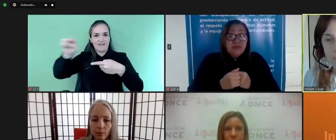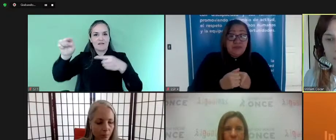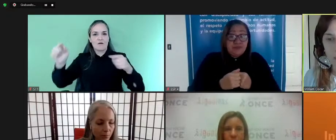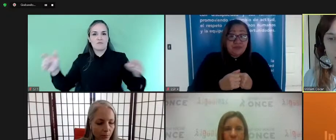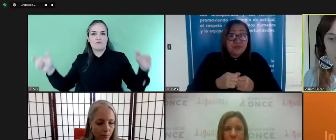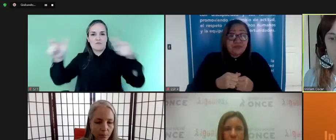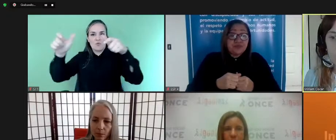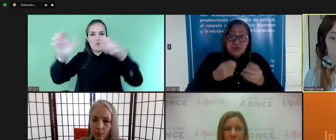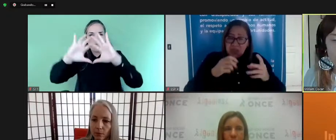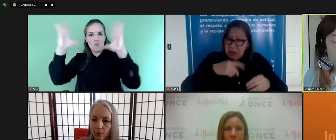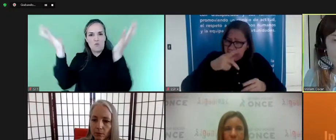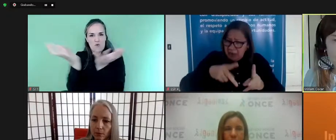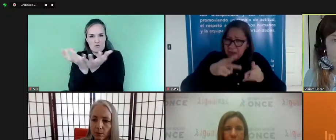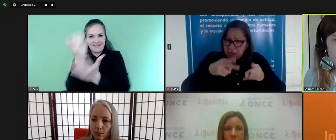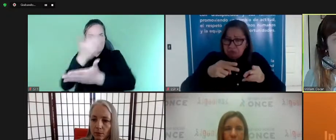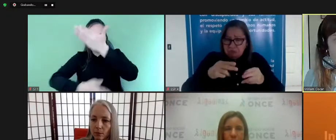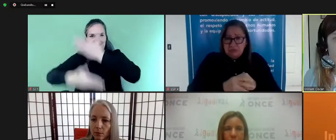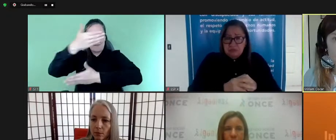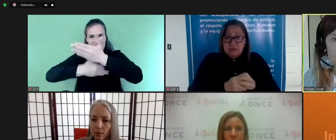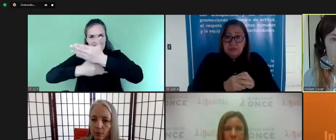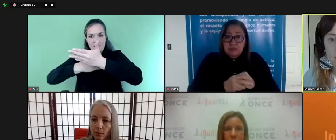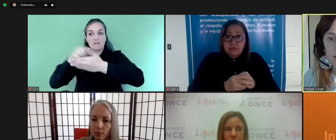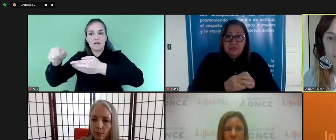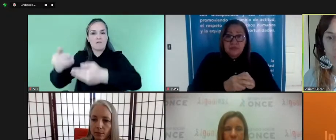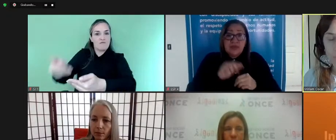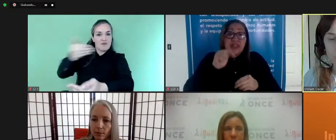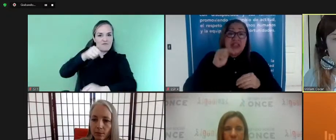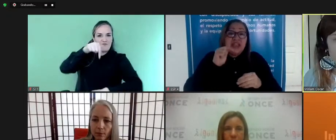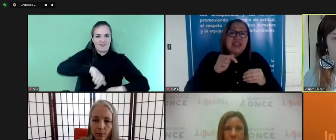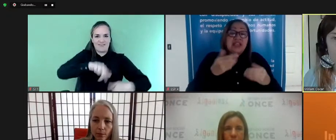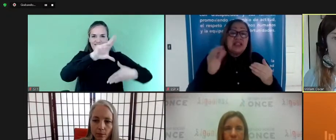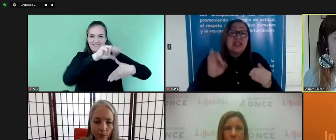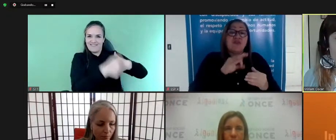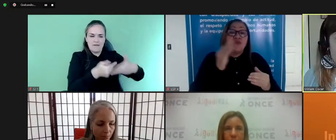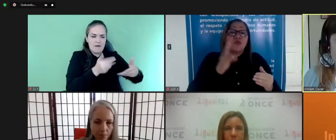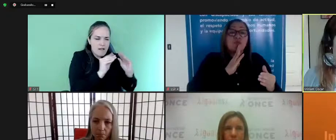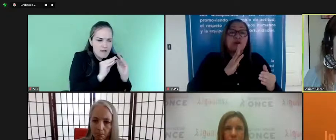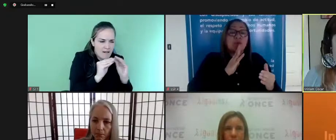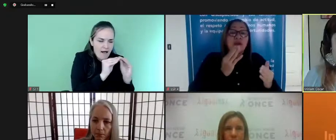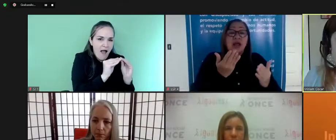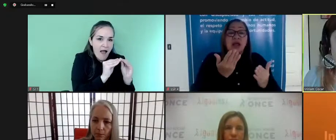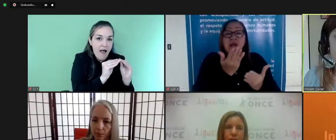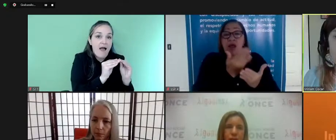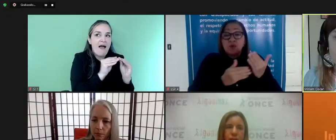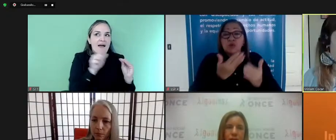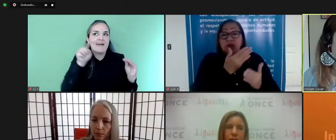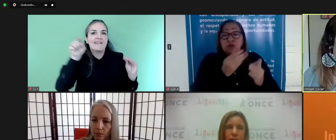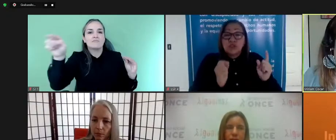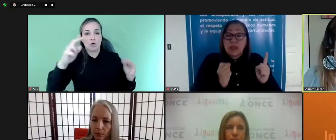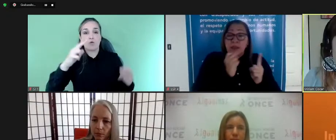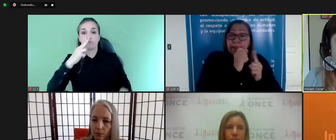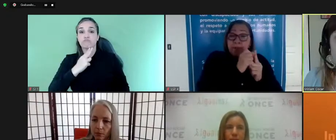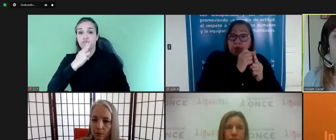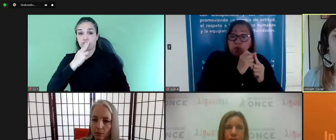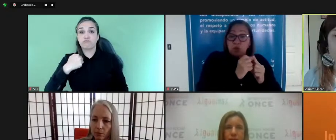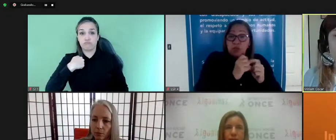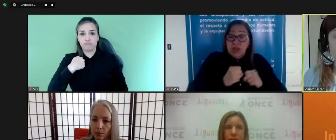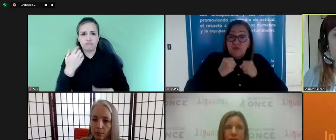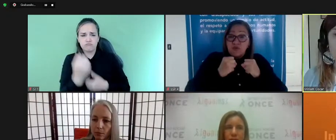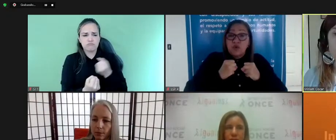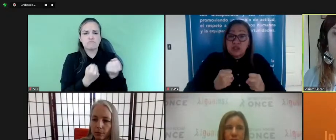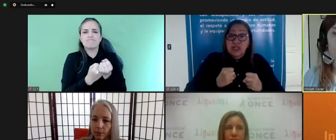this event is in pro of that so in favor of that and i would like to mention this